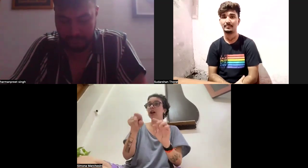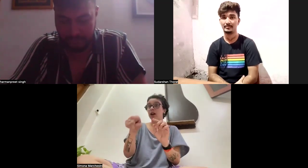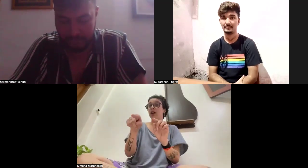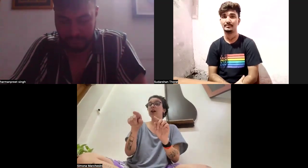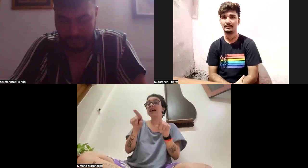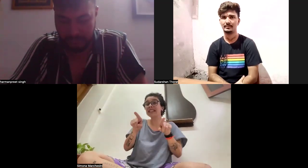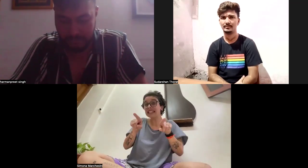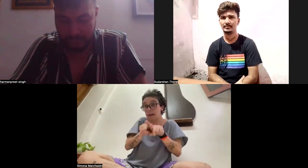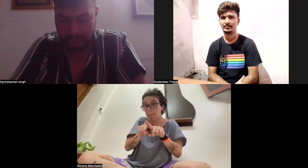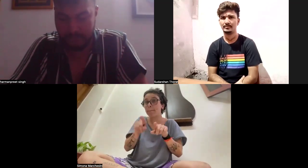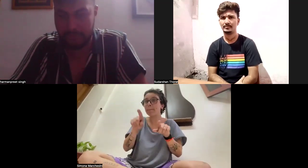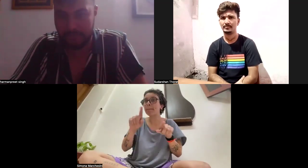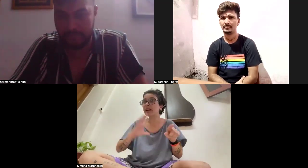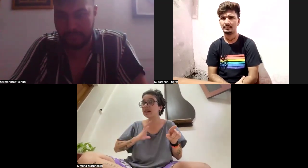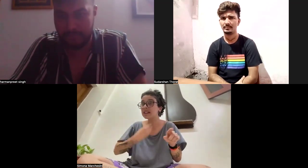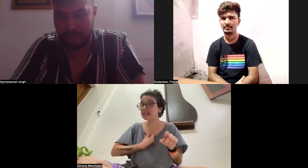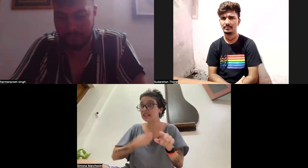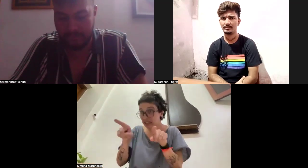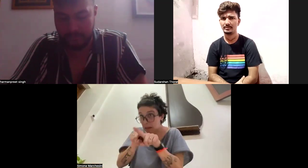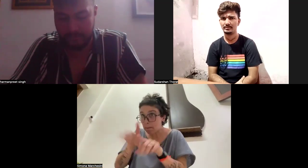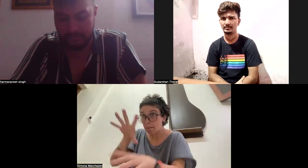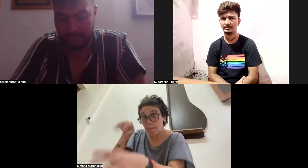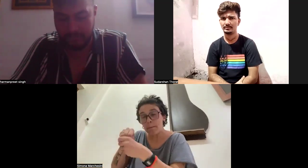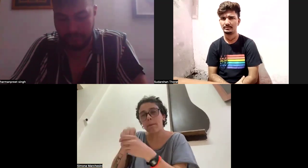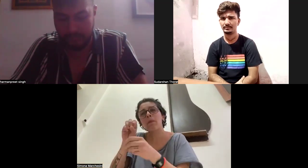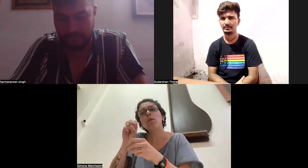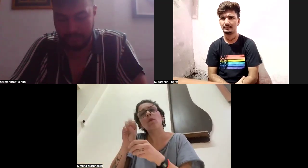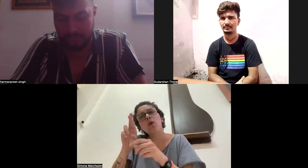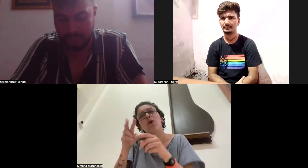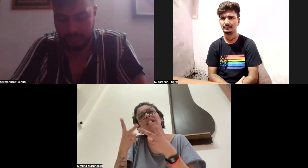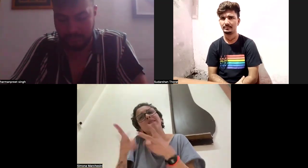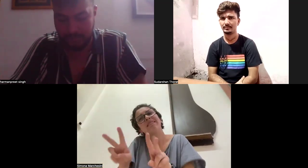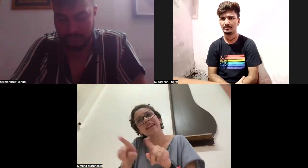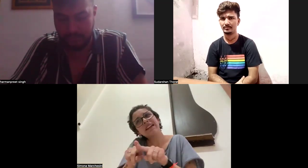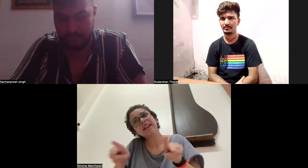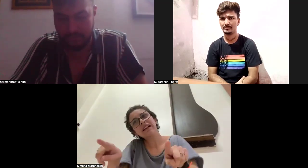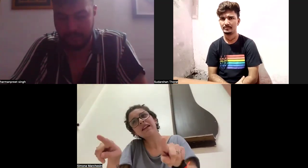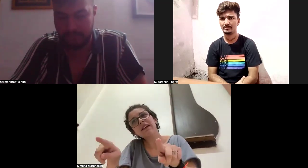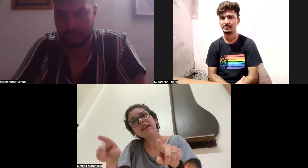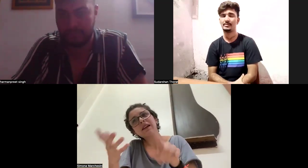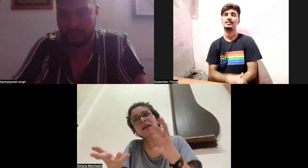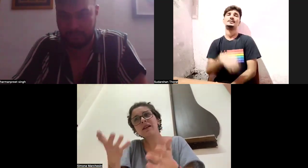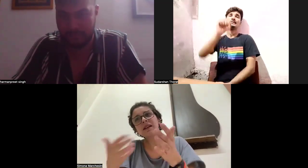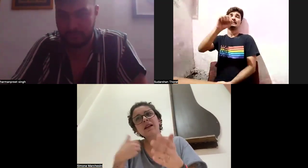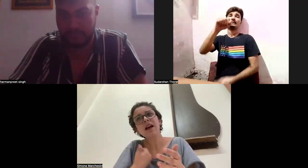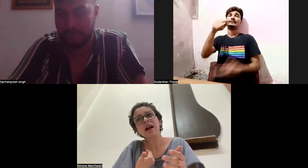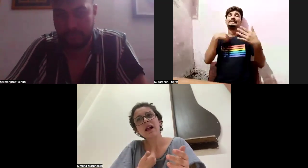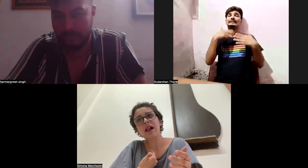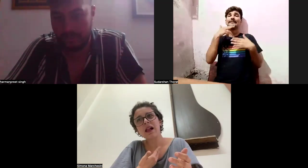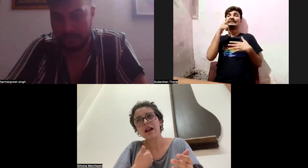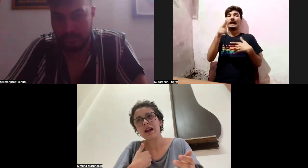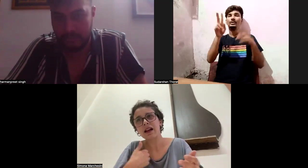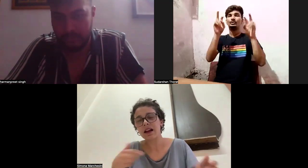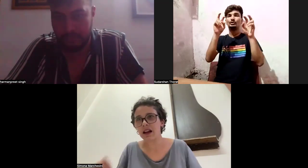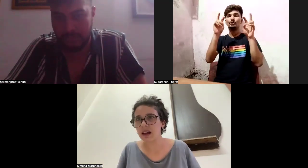genders in India which are allowed, right? Male, female, third, that is the transgender community. So I wanted to understand if the Hijra community is